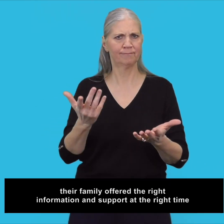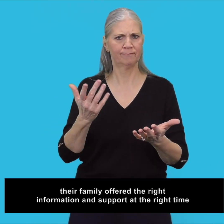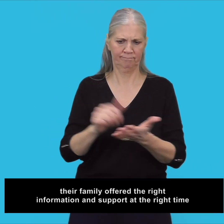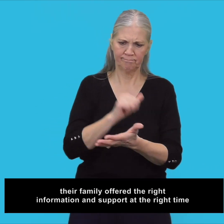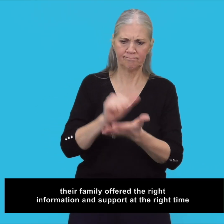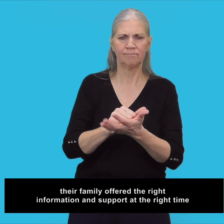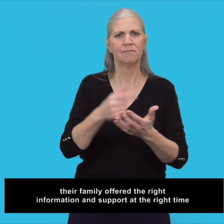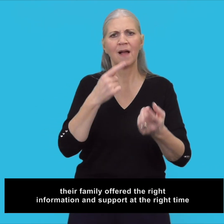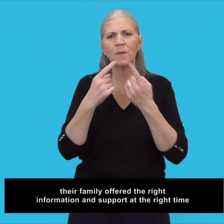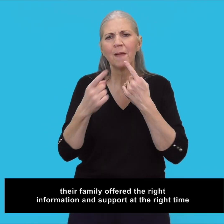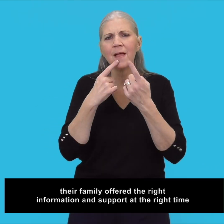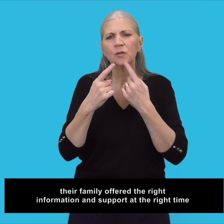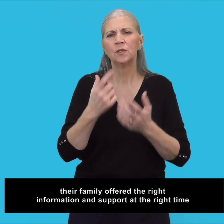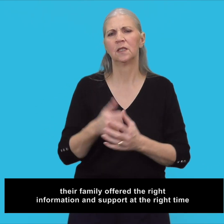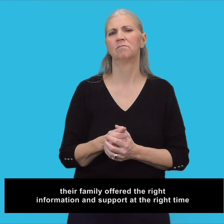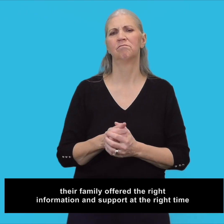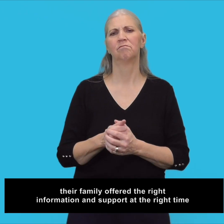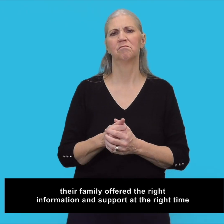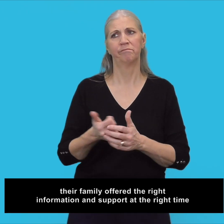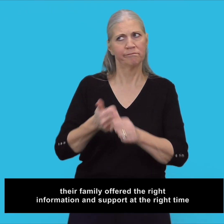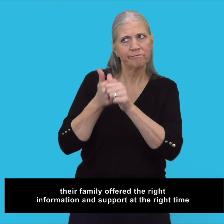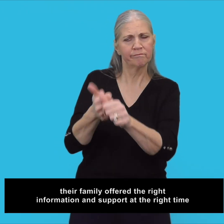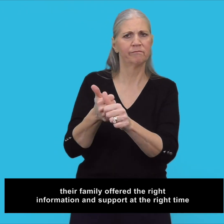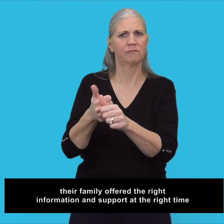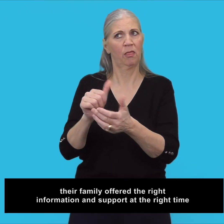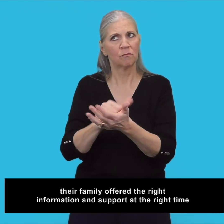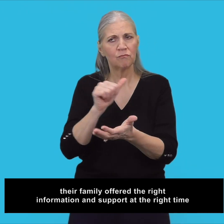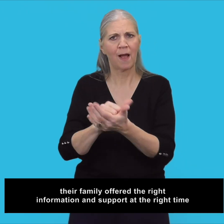support at the right time to engage with BSL.